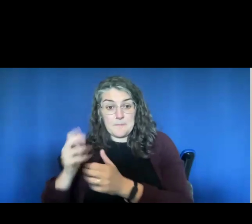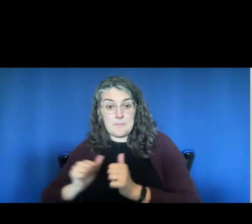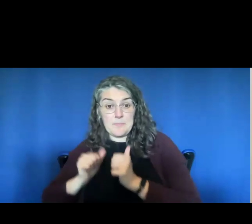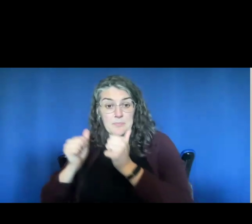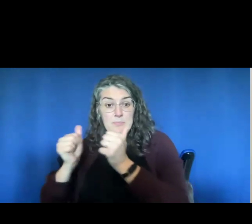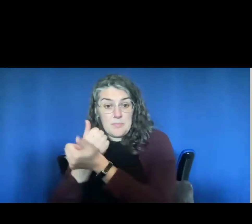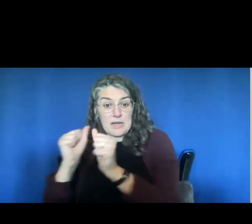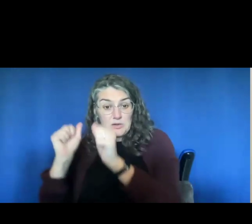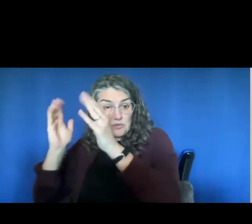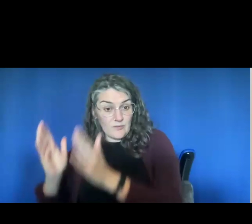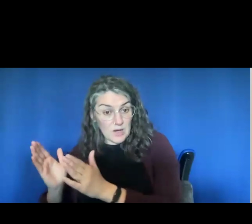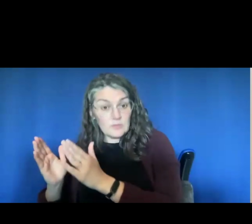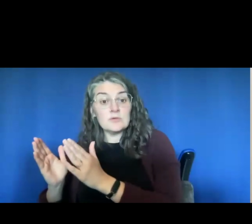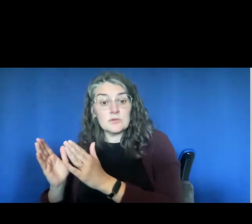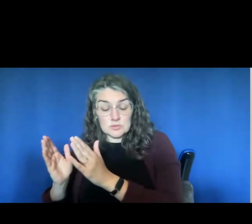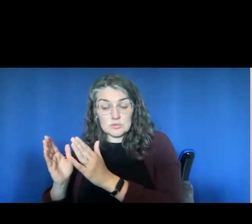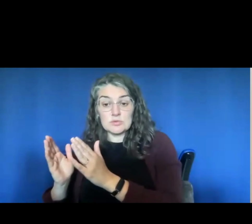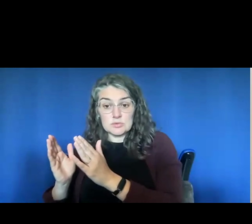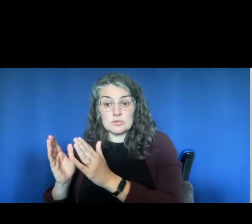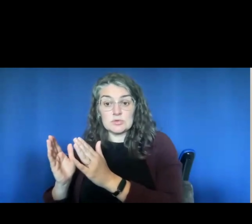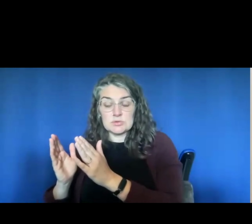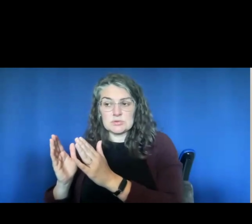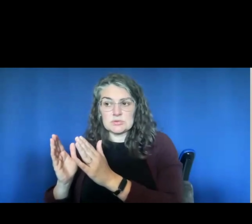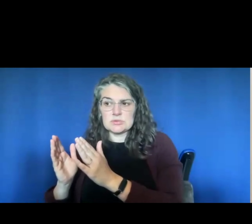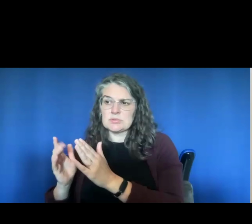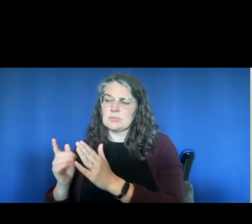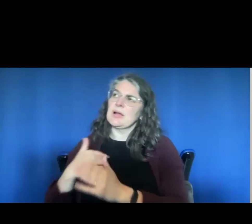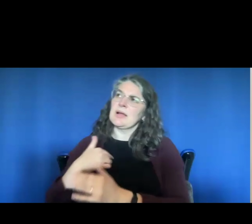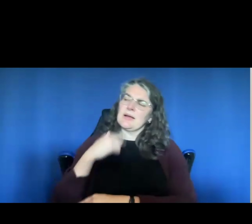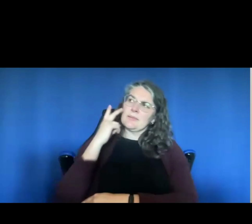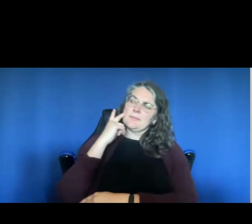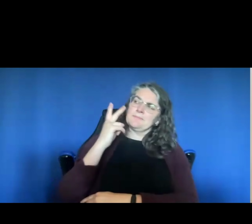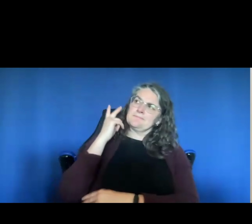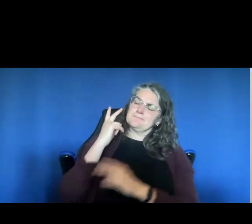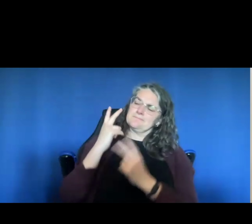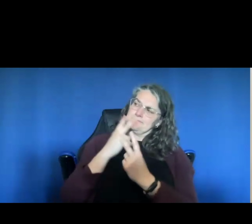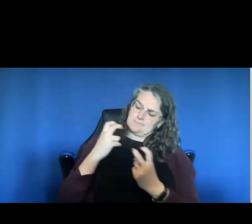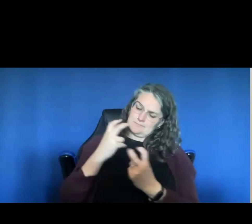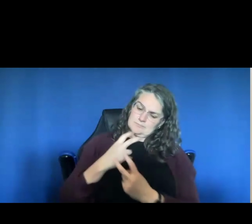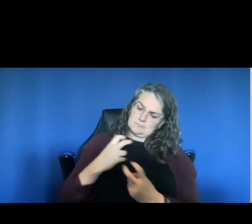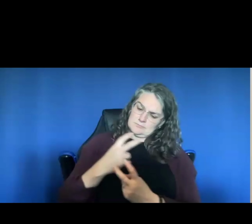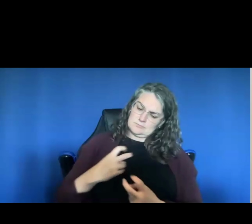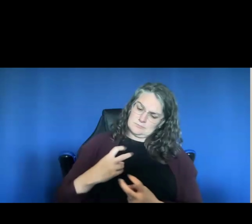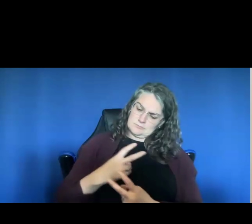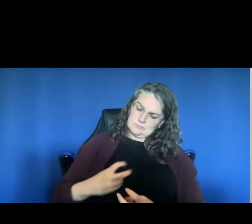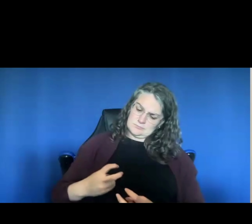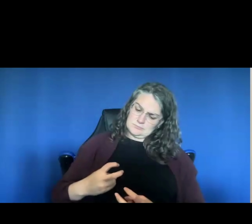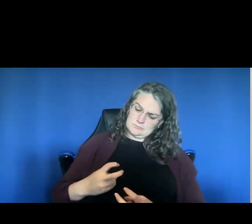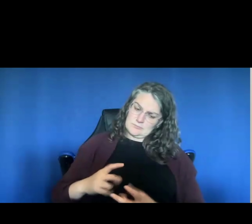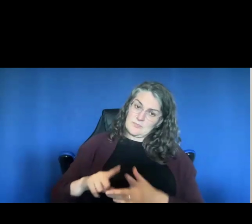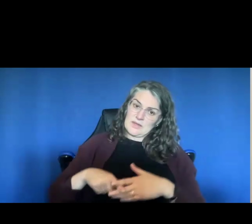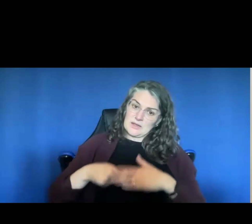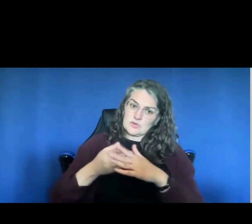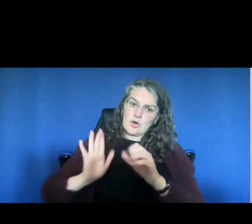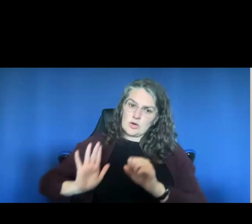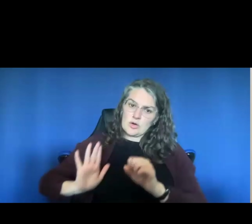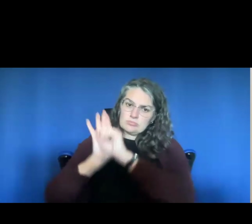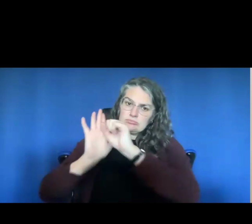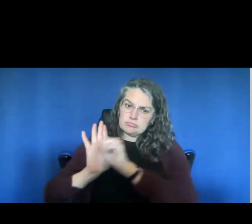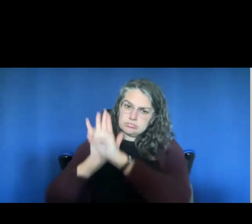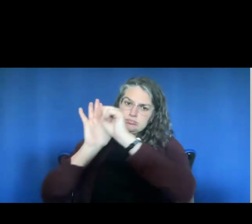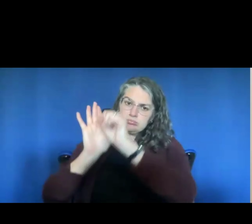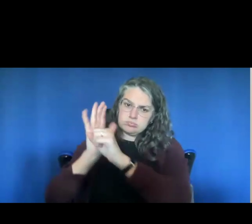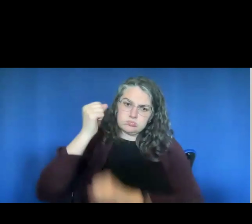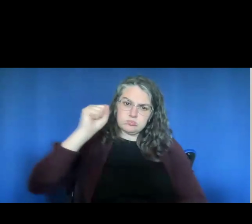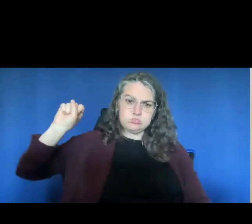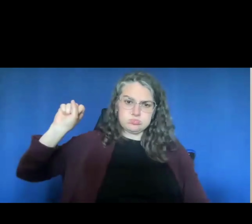survivors, something about that experience compelled deep reflection and fueled Burke's activism. Burke's goal